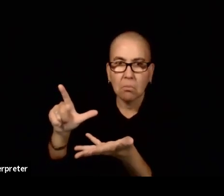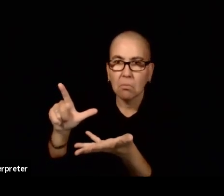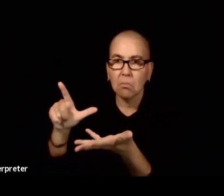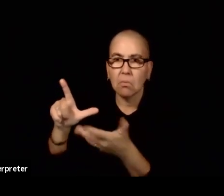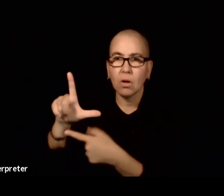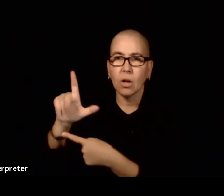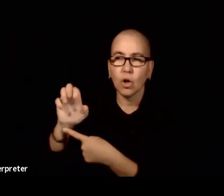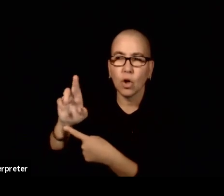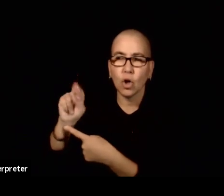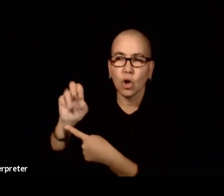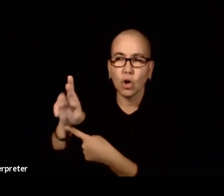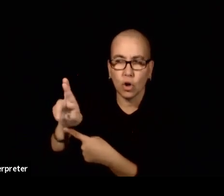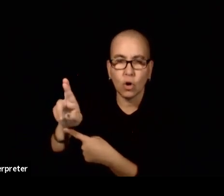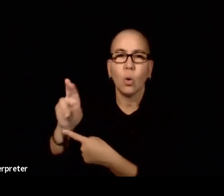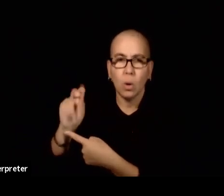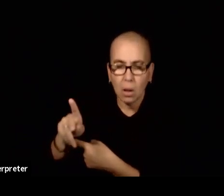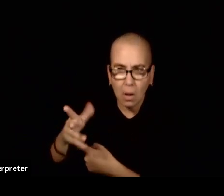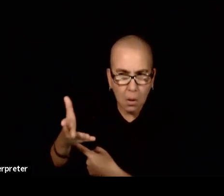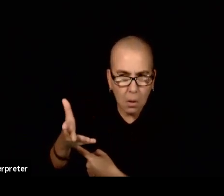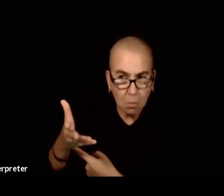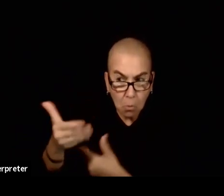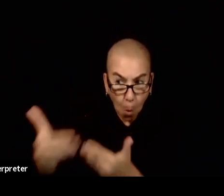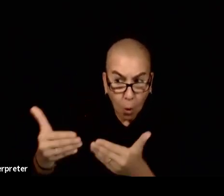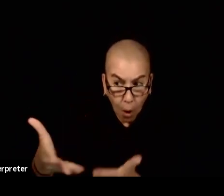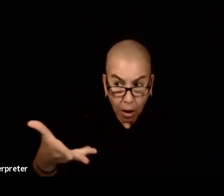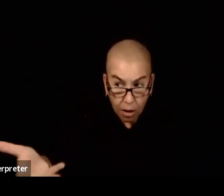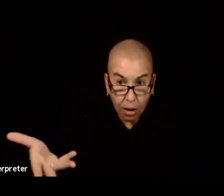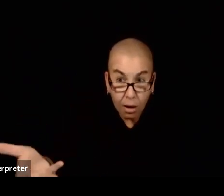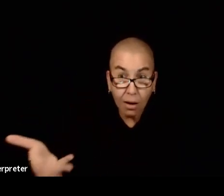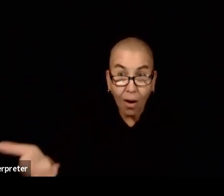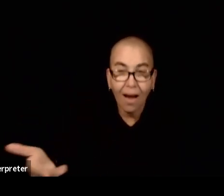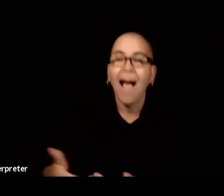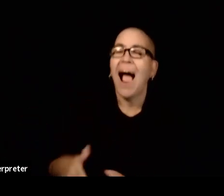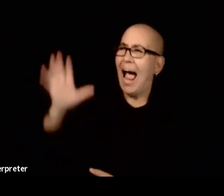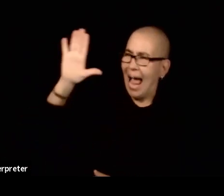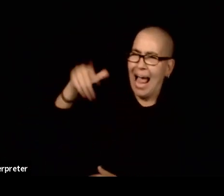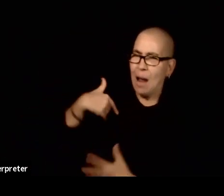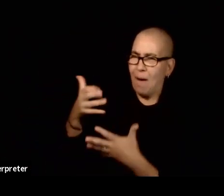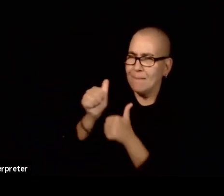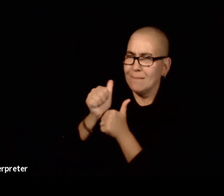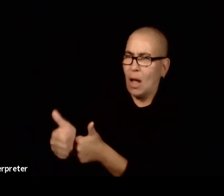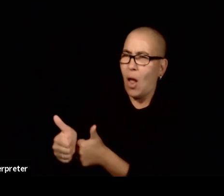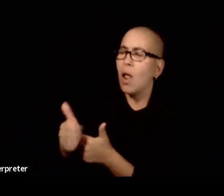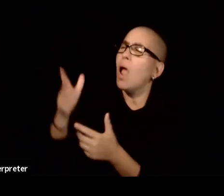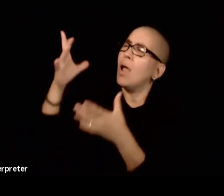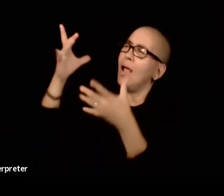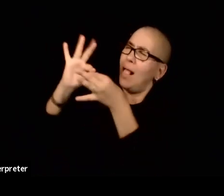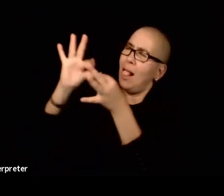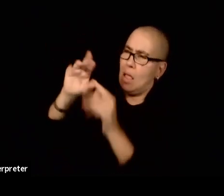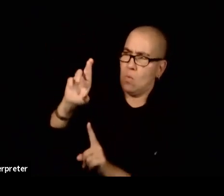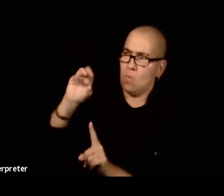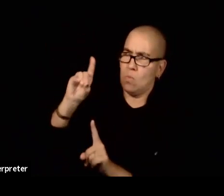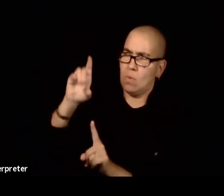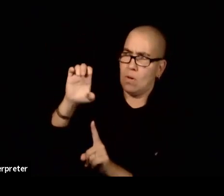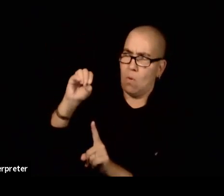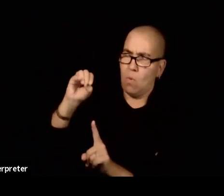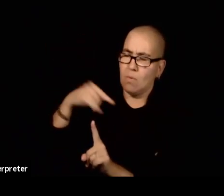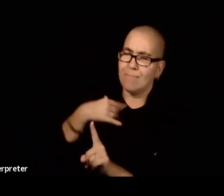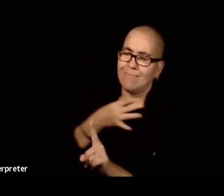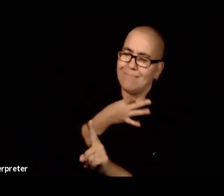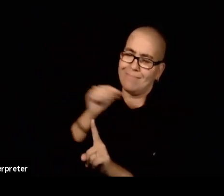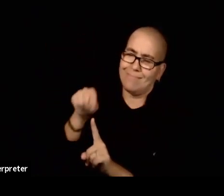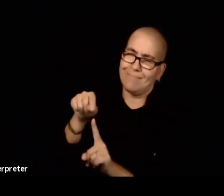on my colleague's previous question about the rodeo. Sounds like you folks, various state departments were in conversation with these people